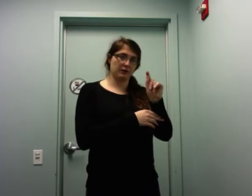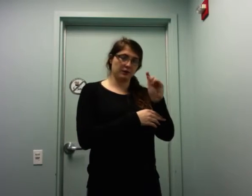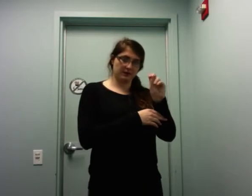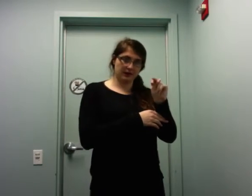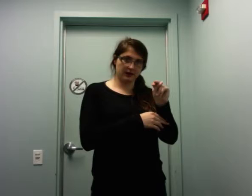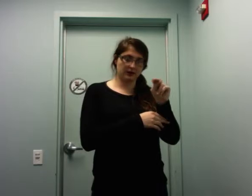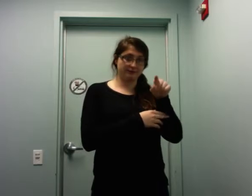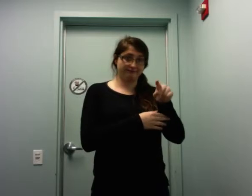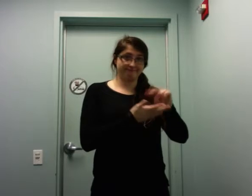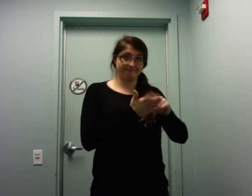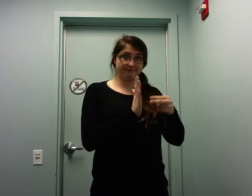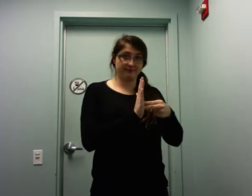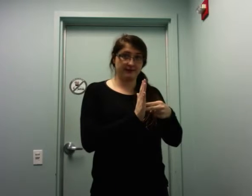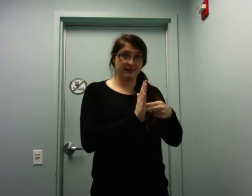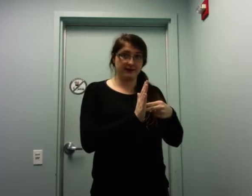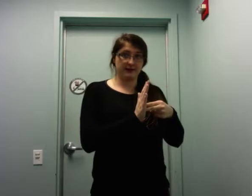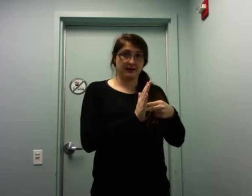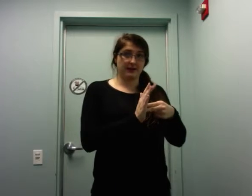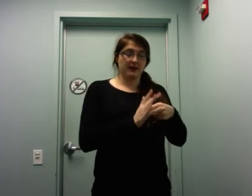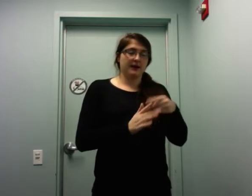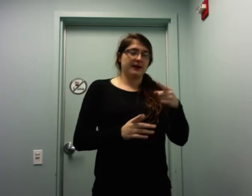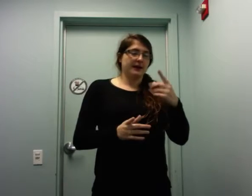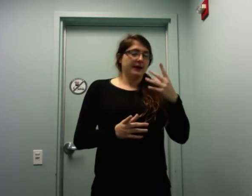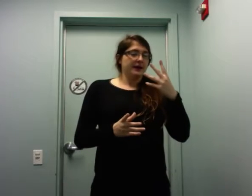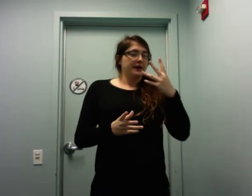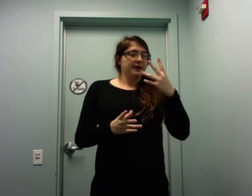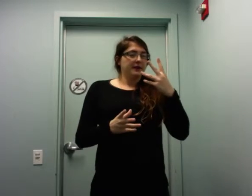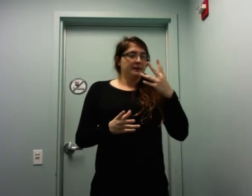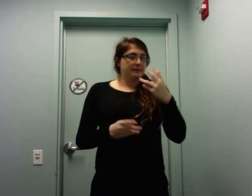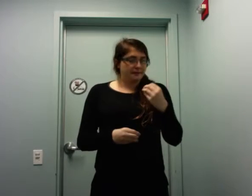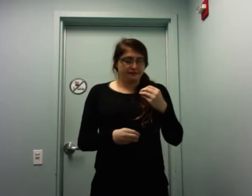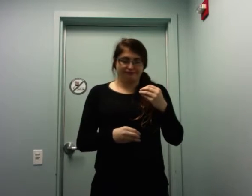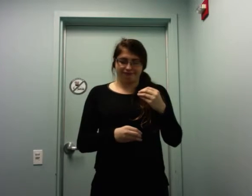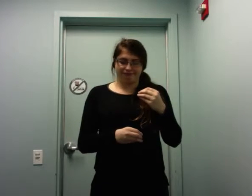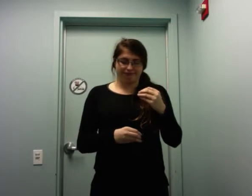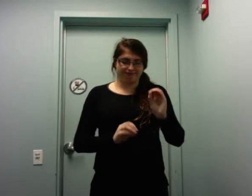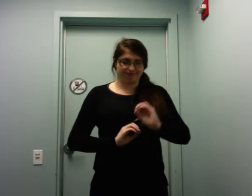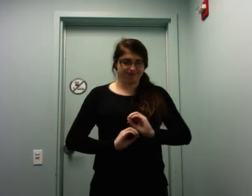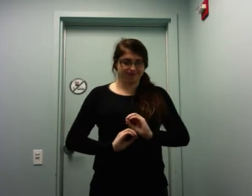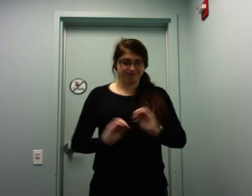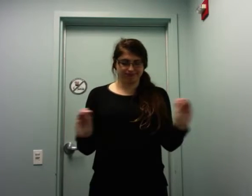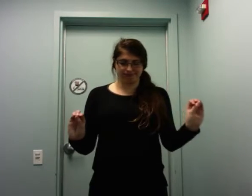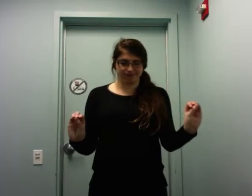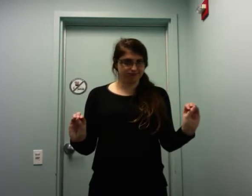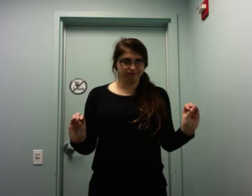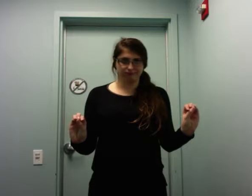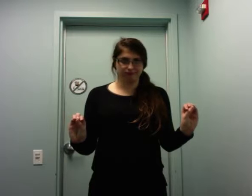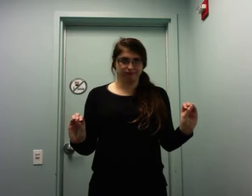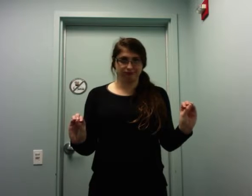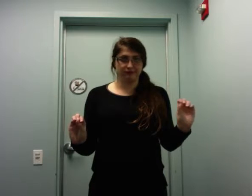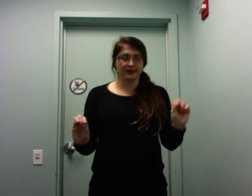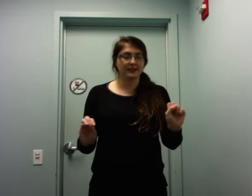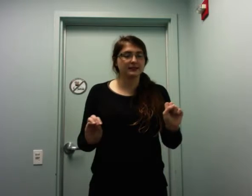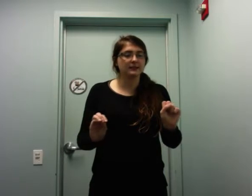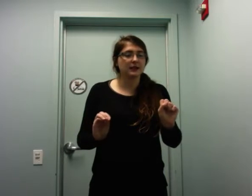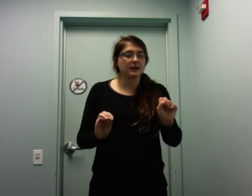is dormant or asleep or not doing anything. It is. It is slowly, over a period of